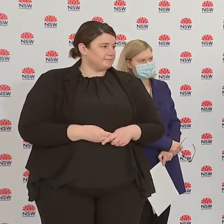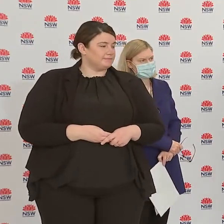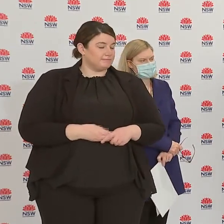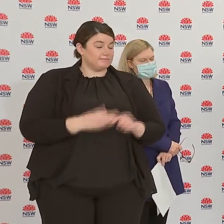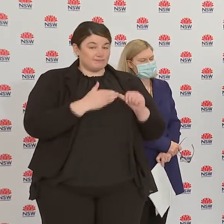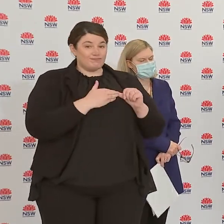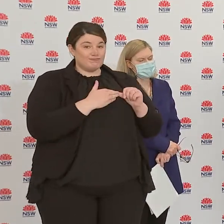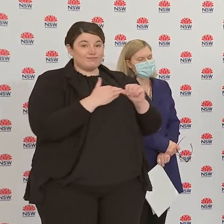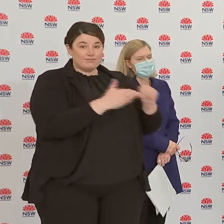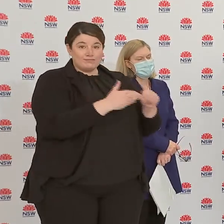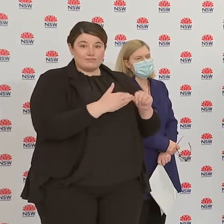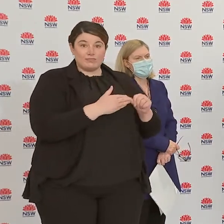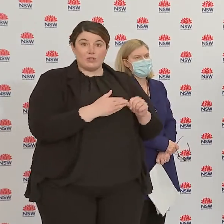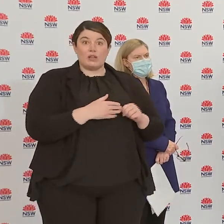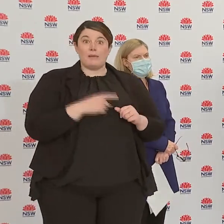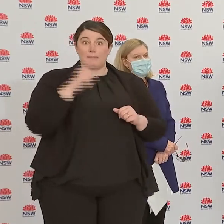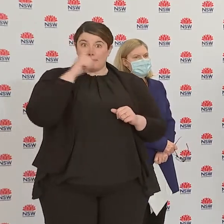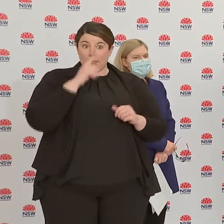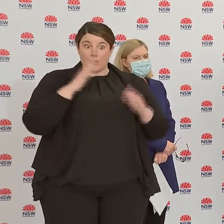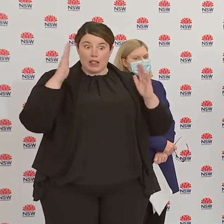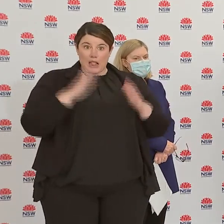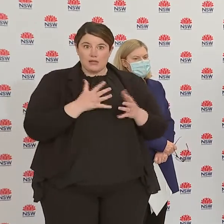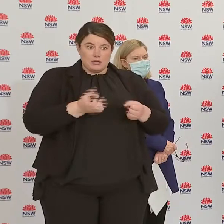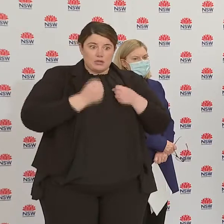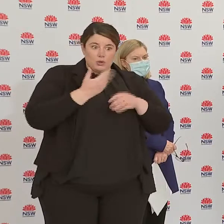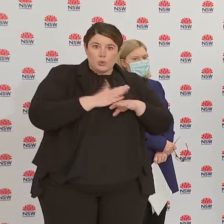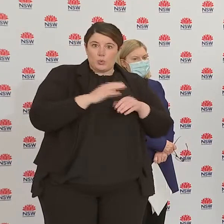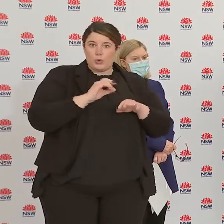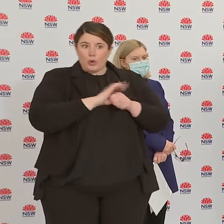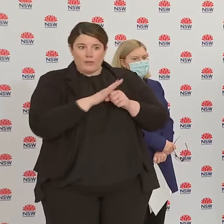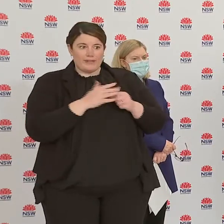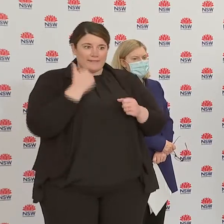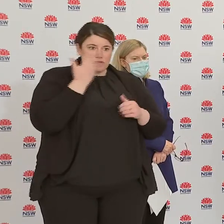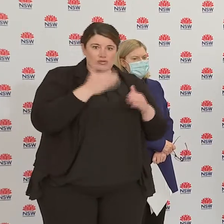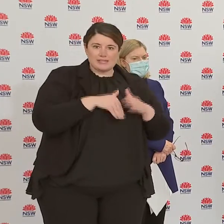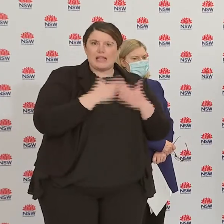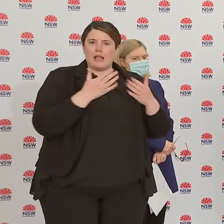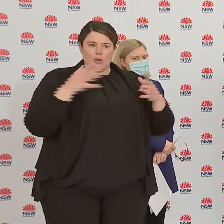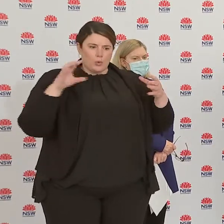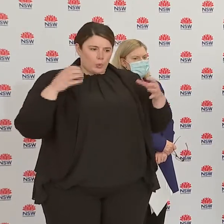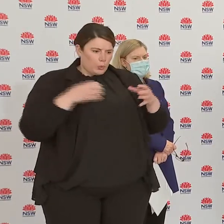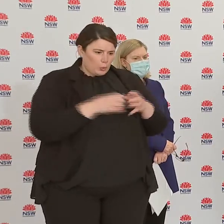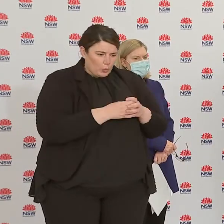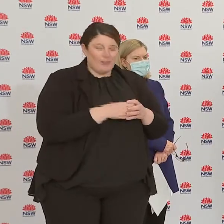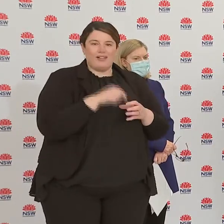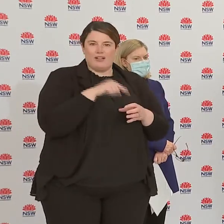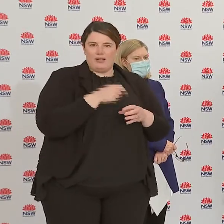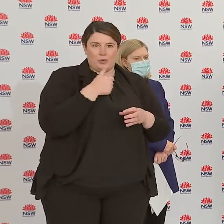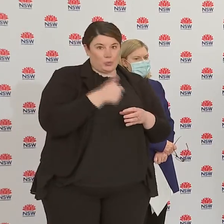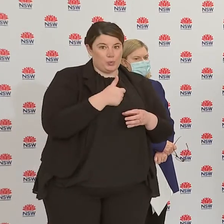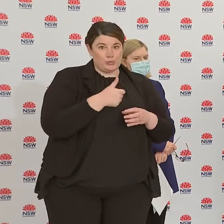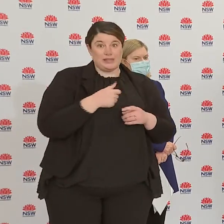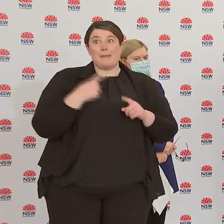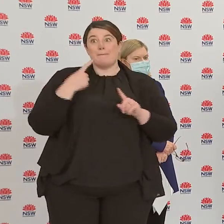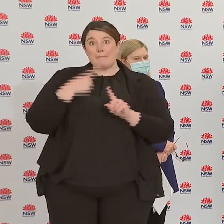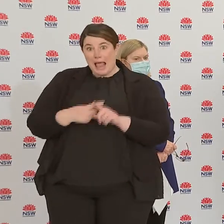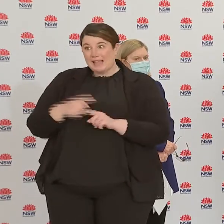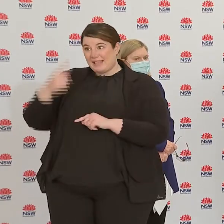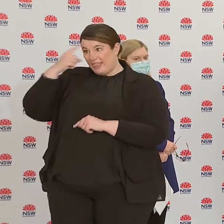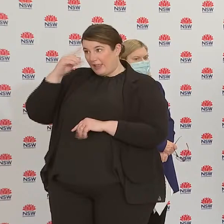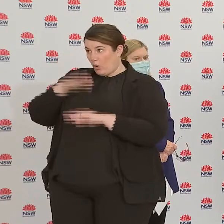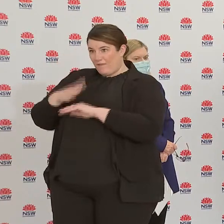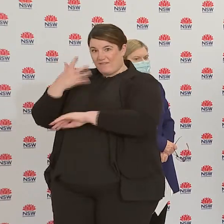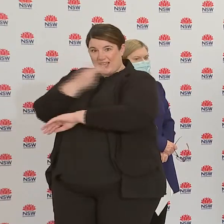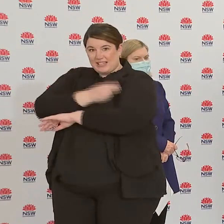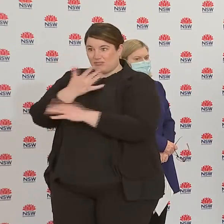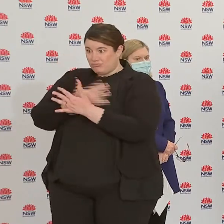infectious people in the community to zero, the better. It means we can have more freedoms. But that figure, combined with the vaccination rate, will determine the health